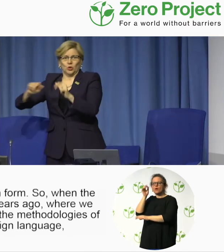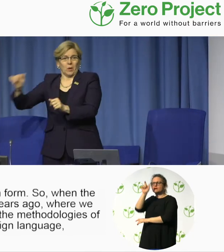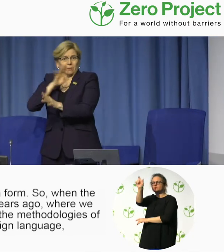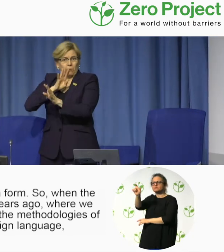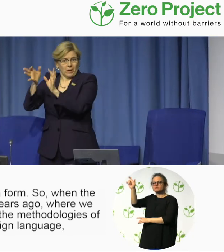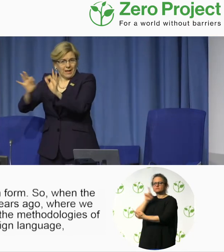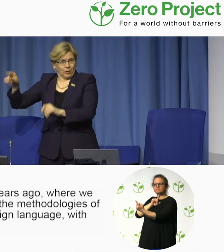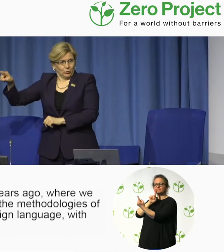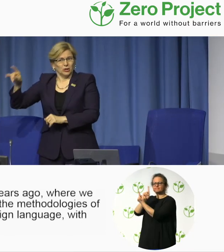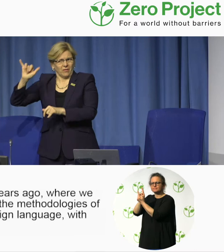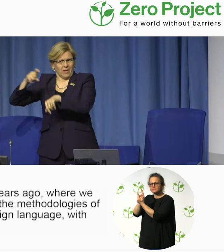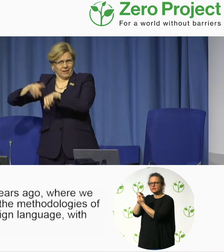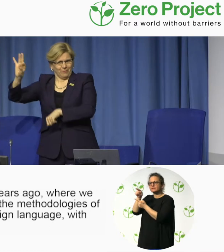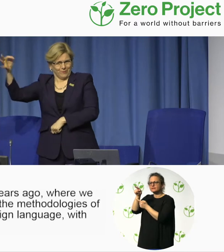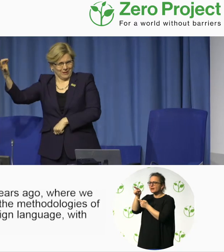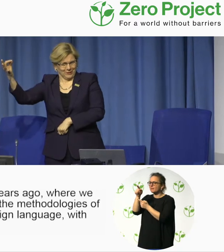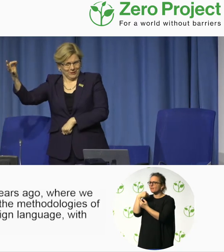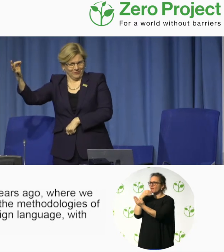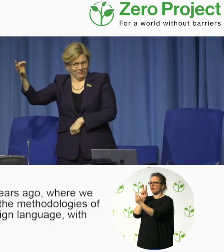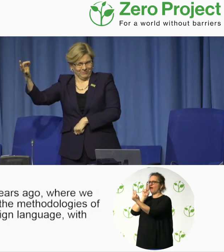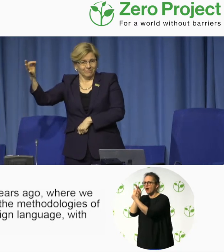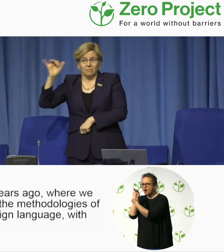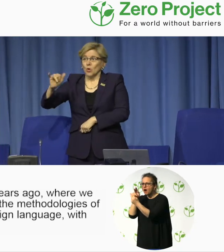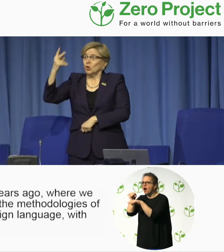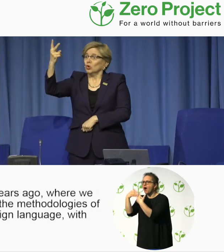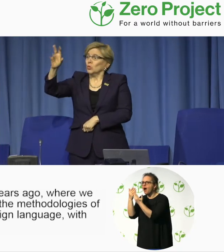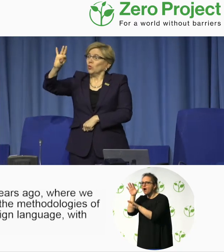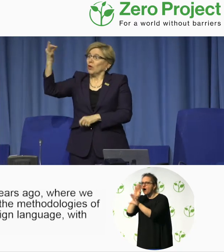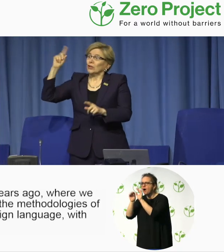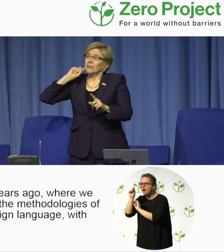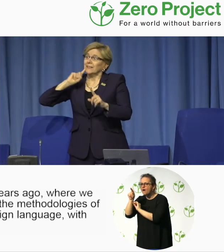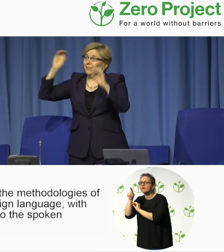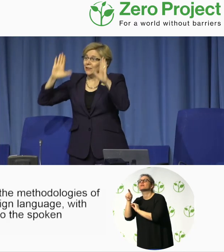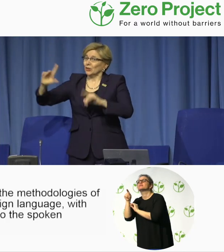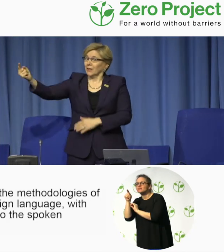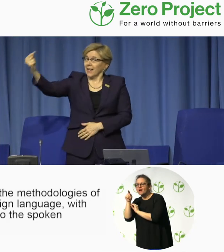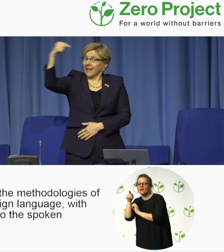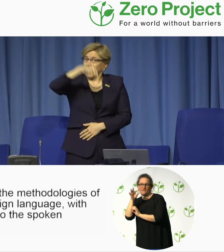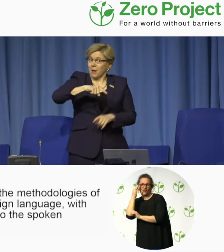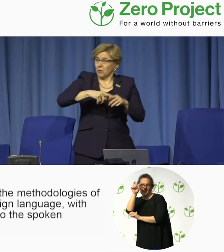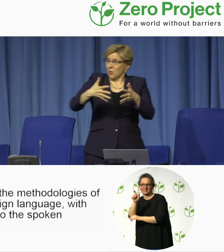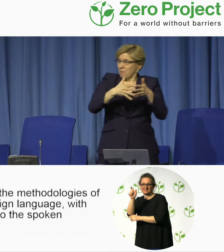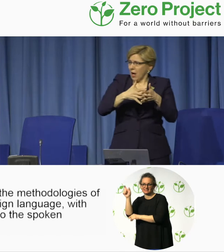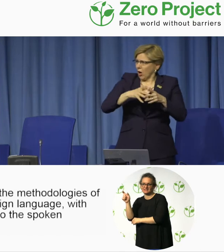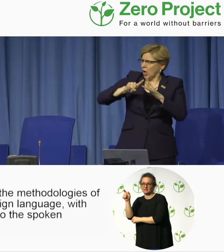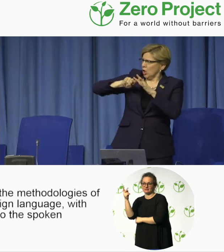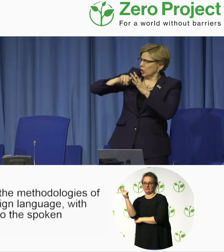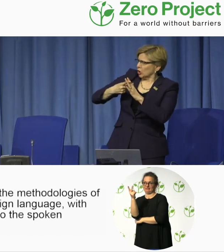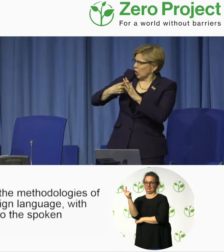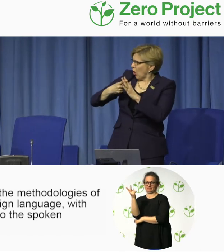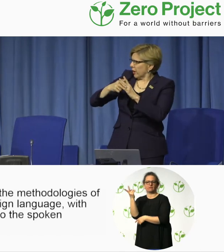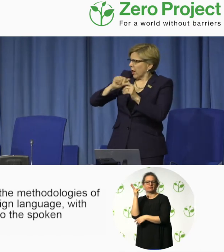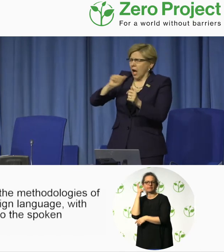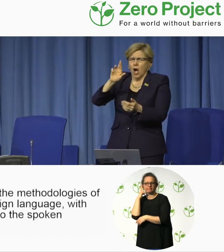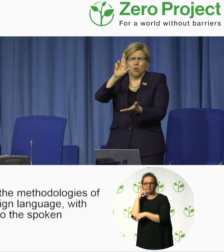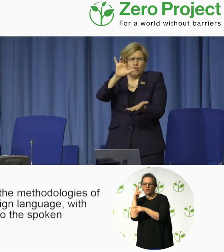that sign language was the bridge to a spoken language. And that was the methodology used in France at that time. So two deaf